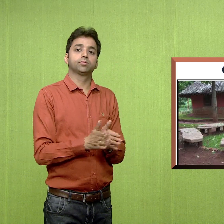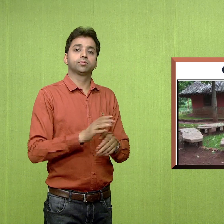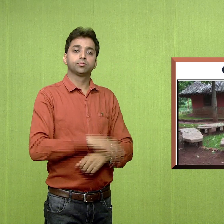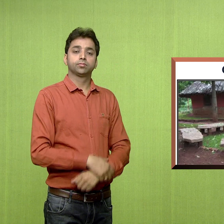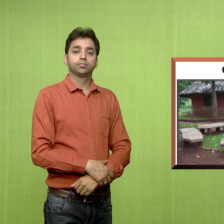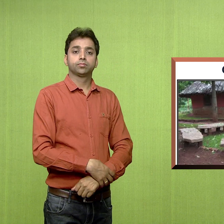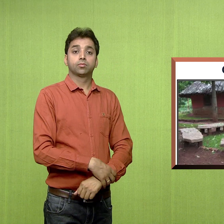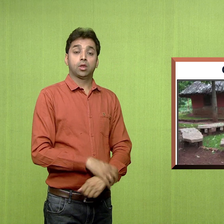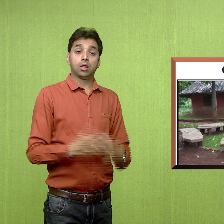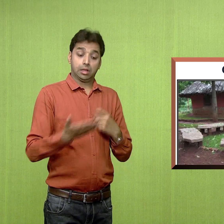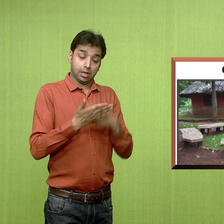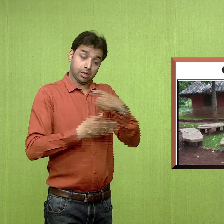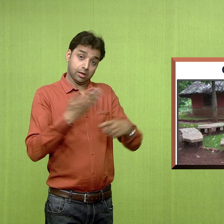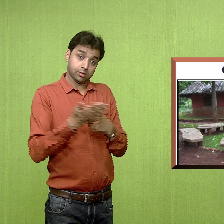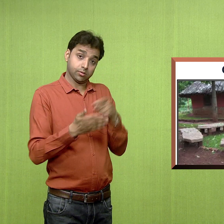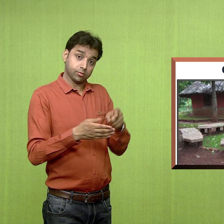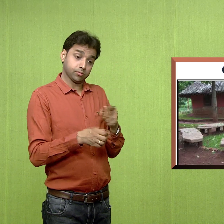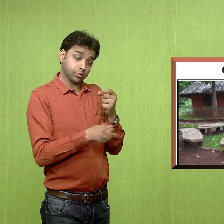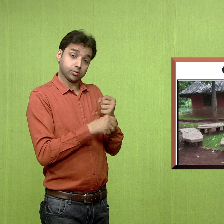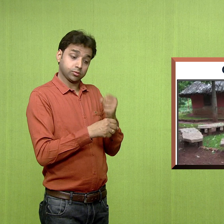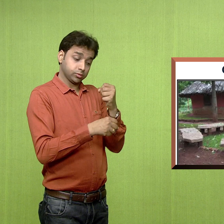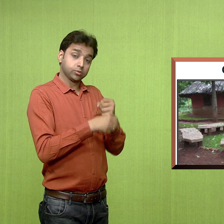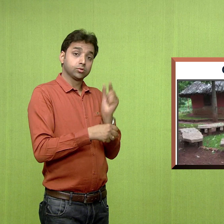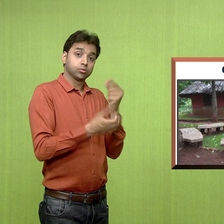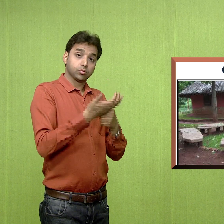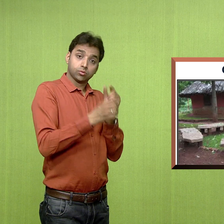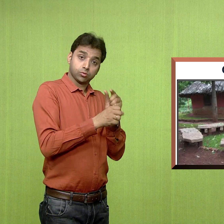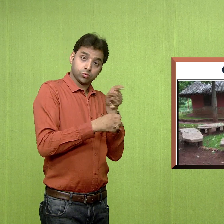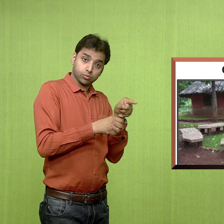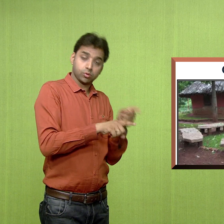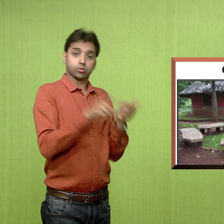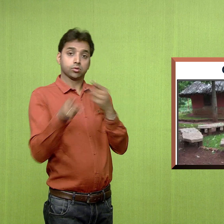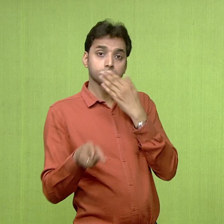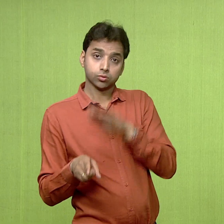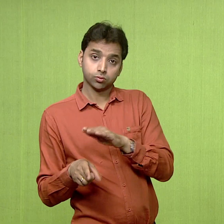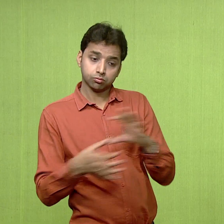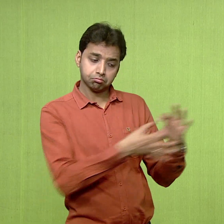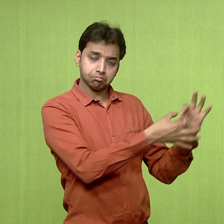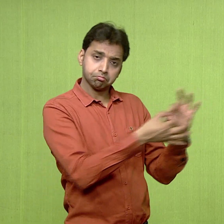The relation between the guru and his students was very close